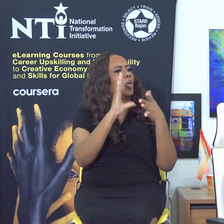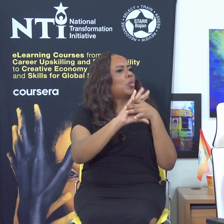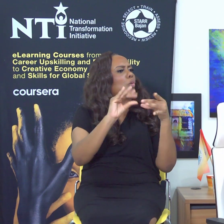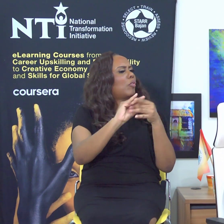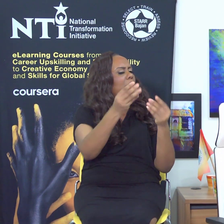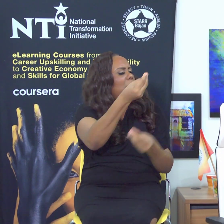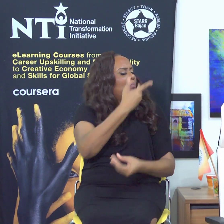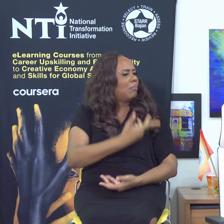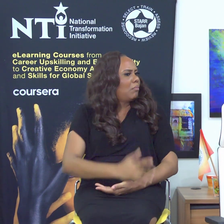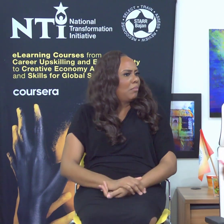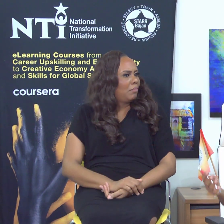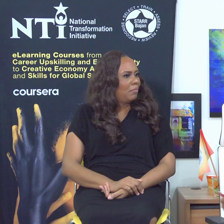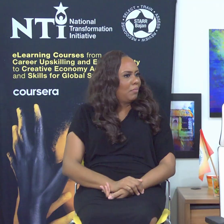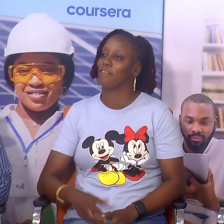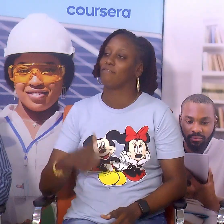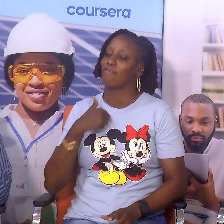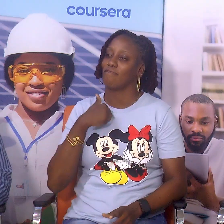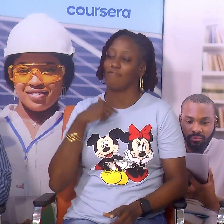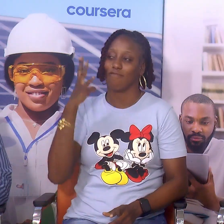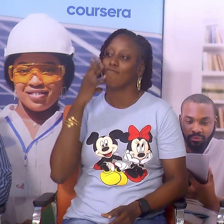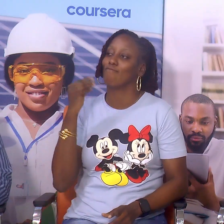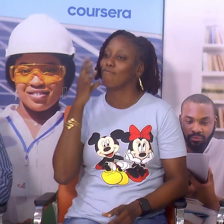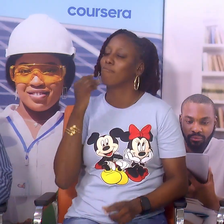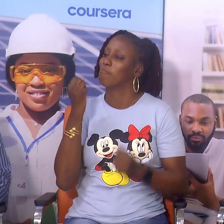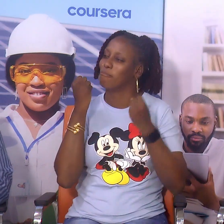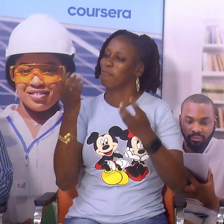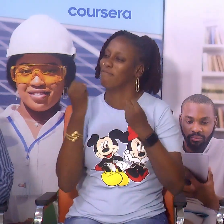to tell me? Tell us.